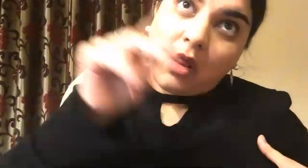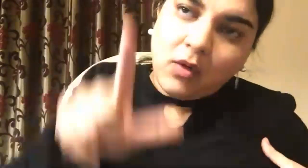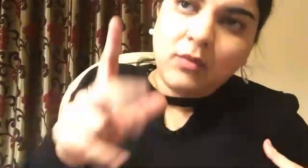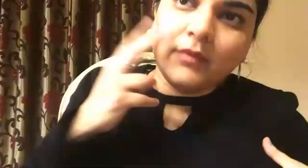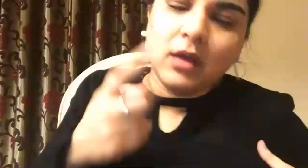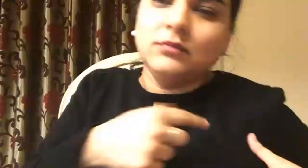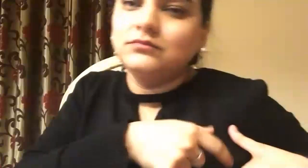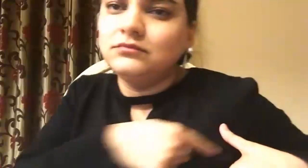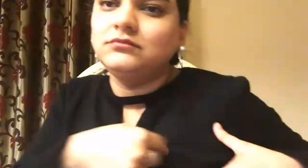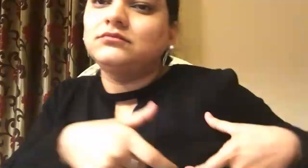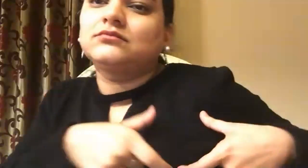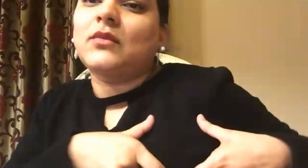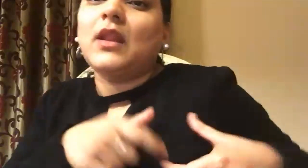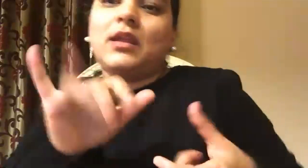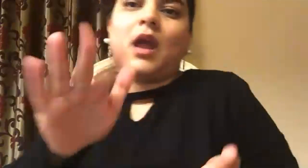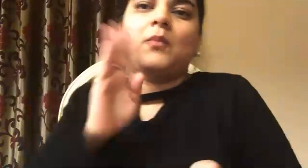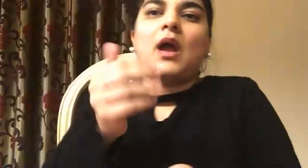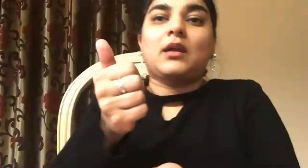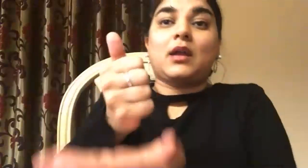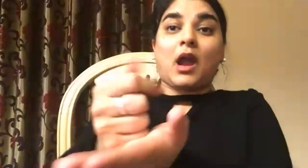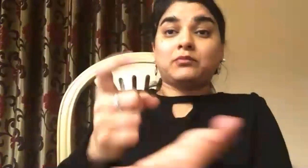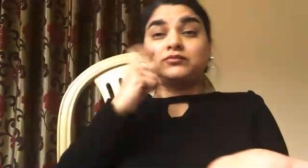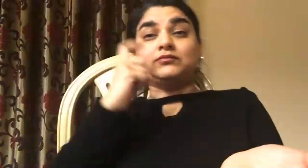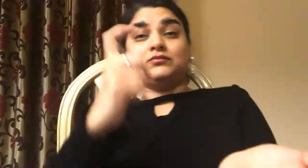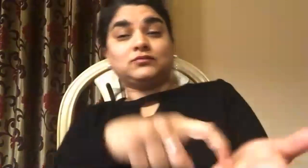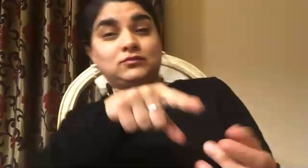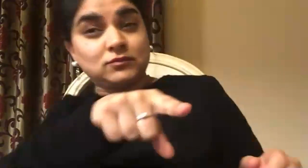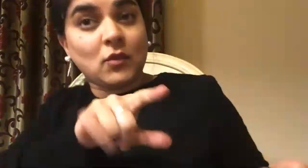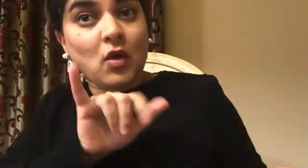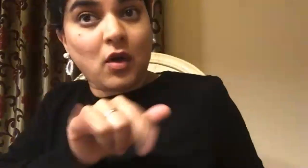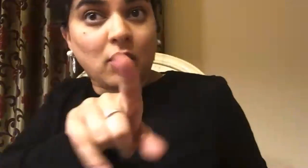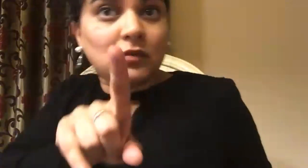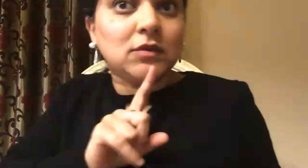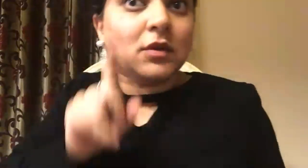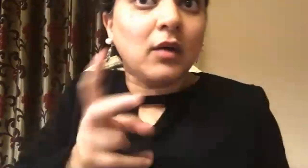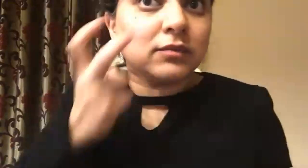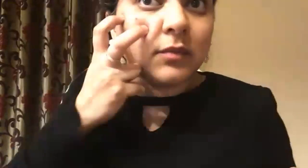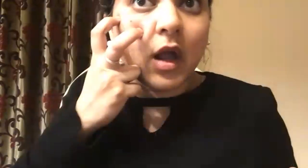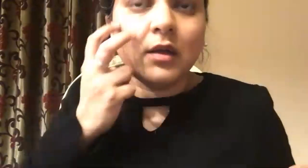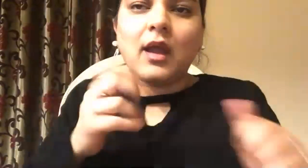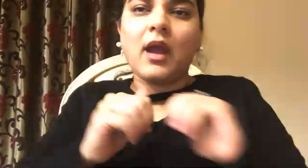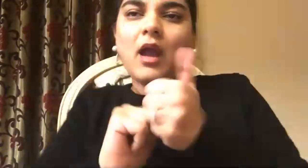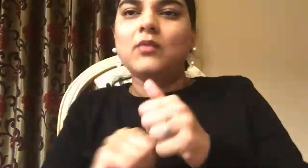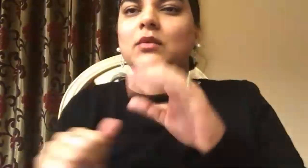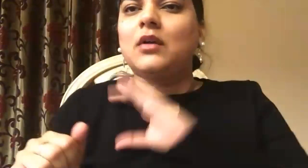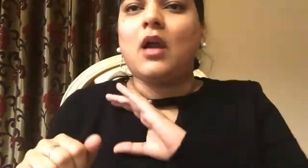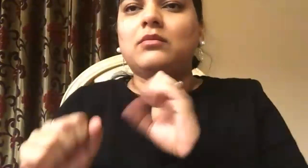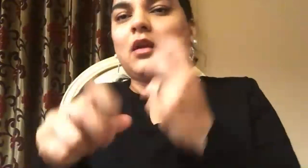vision, and something that's written on and it's visible on their chest. And so